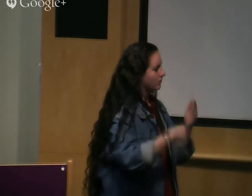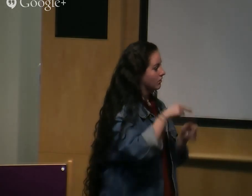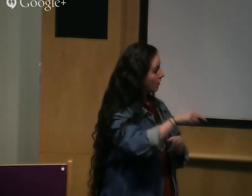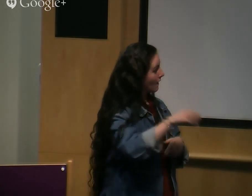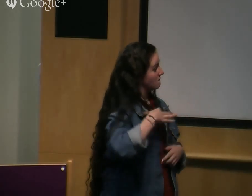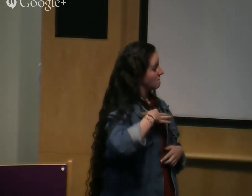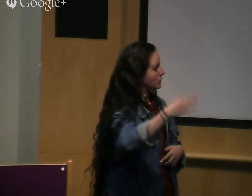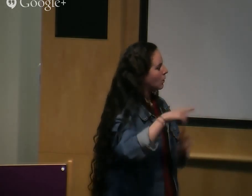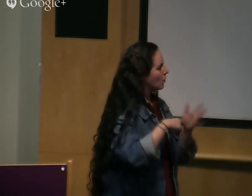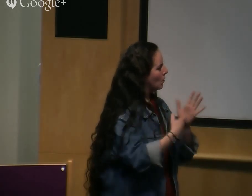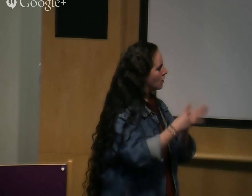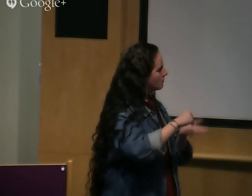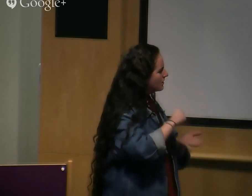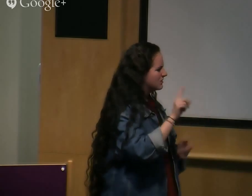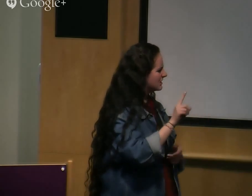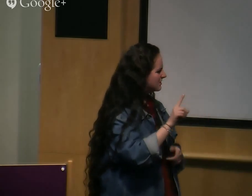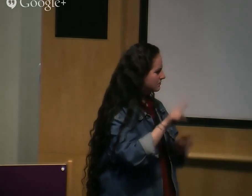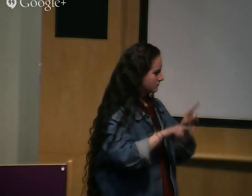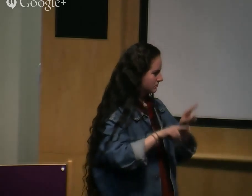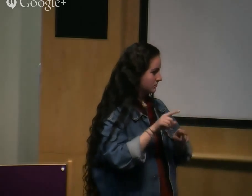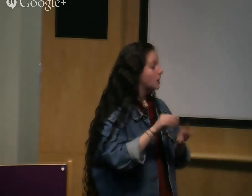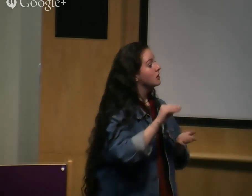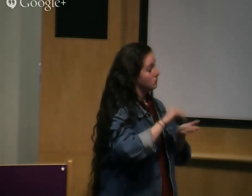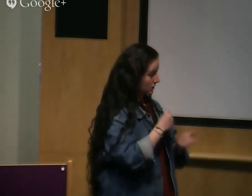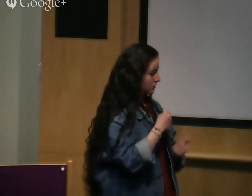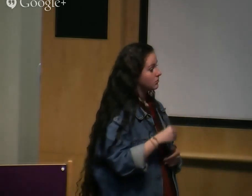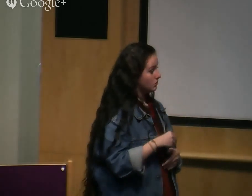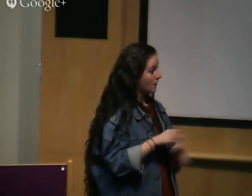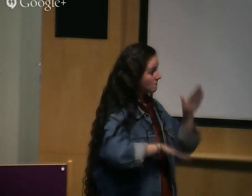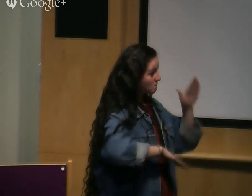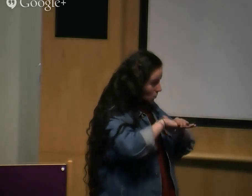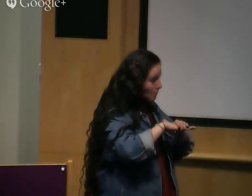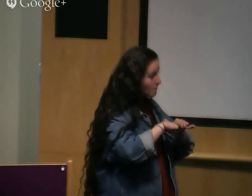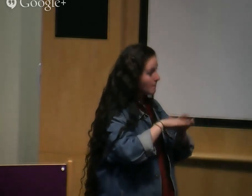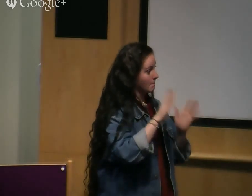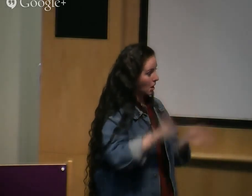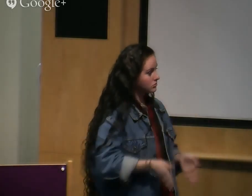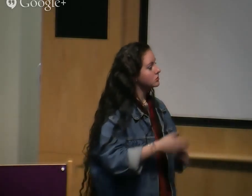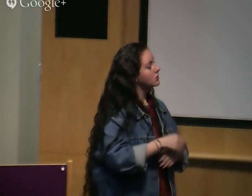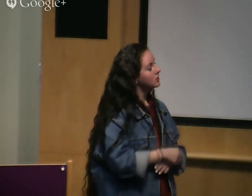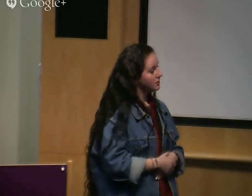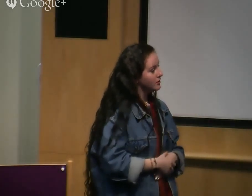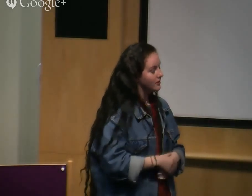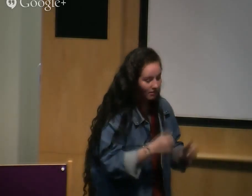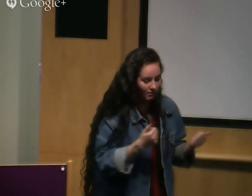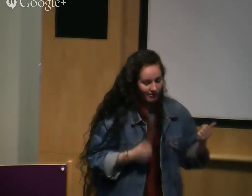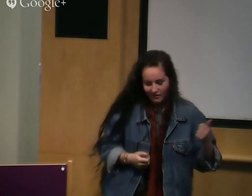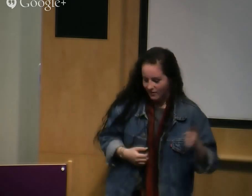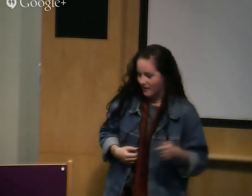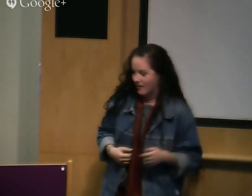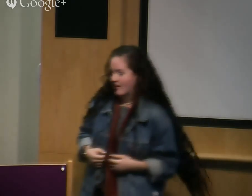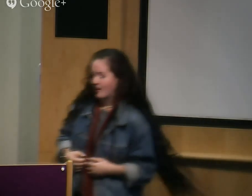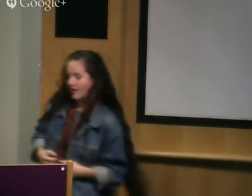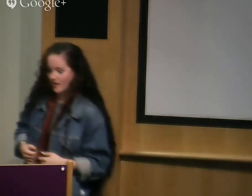role model itself and how that is paid or remunerated to